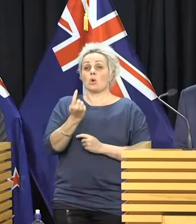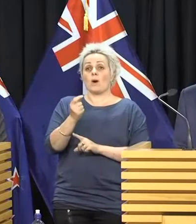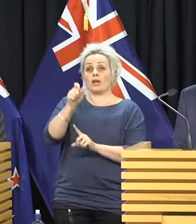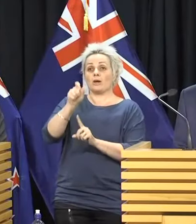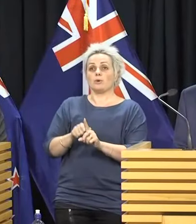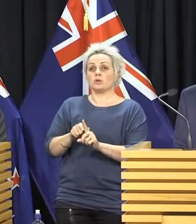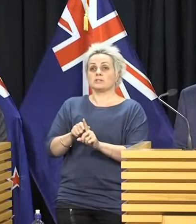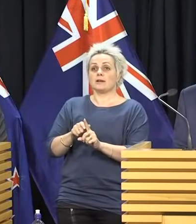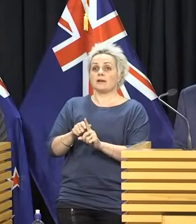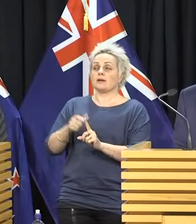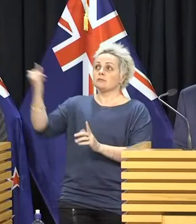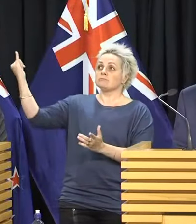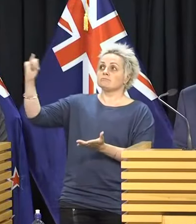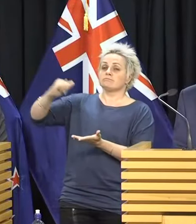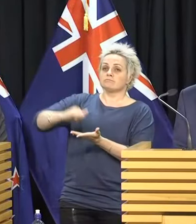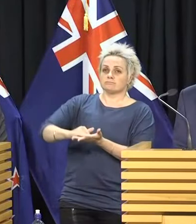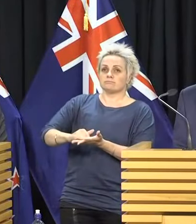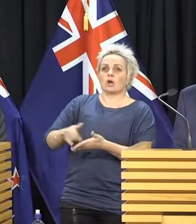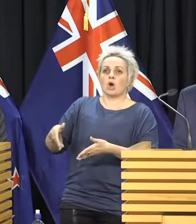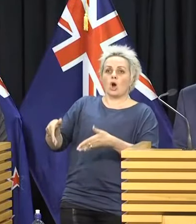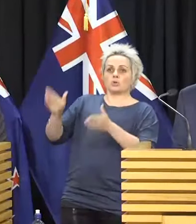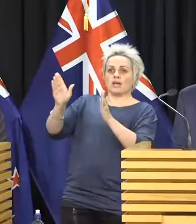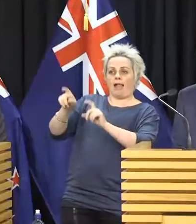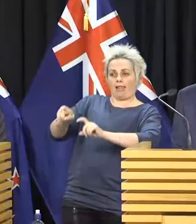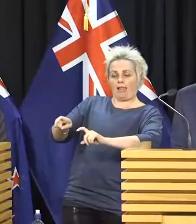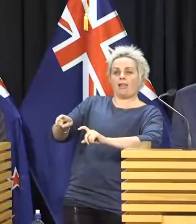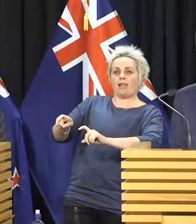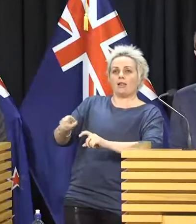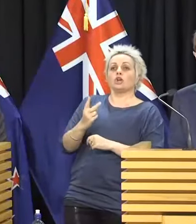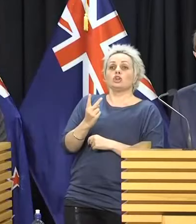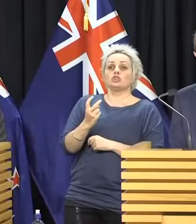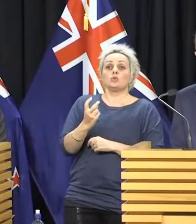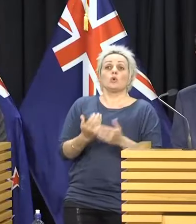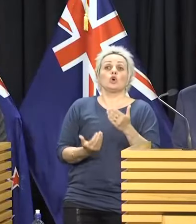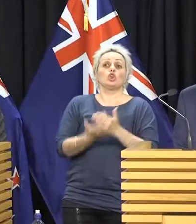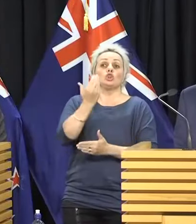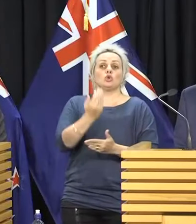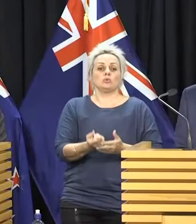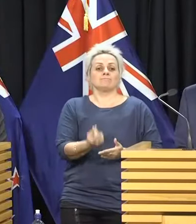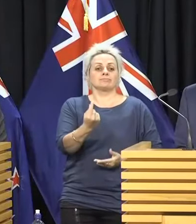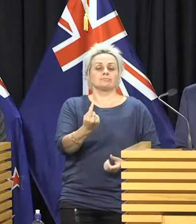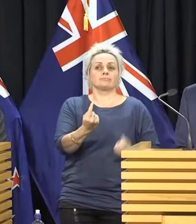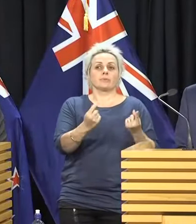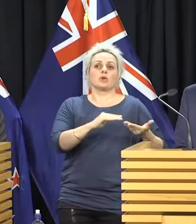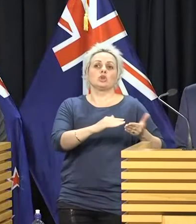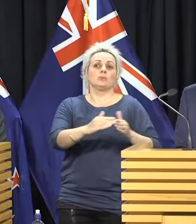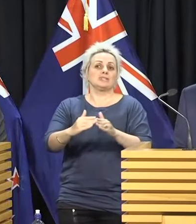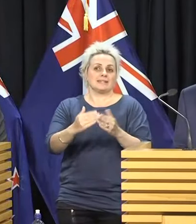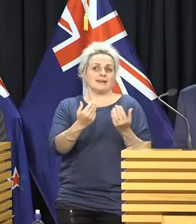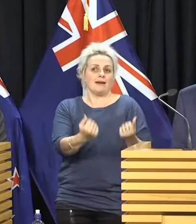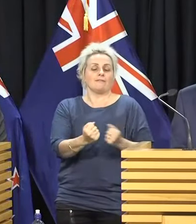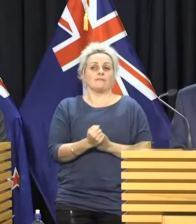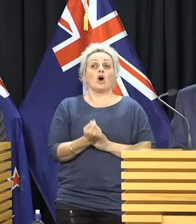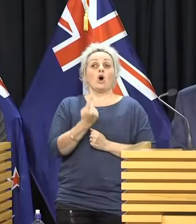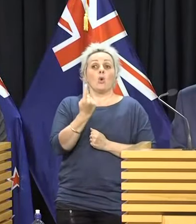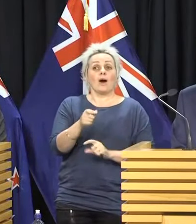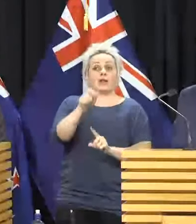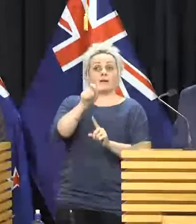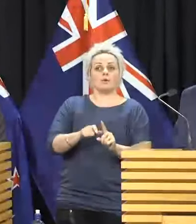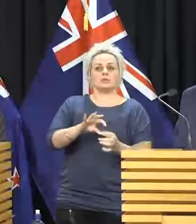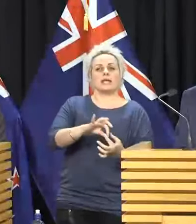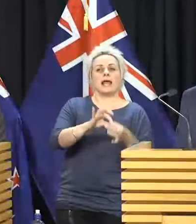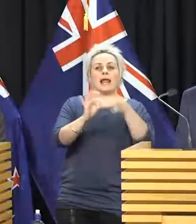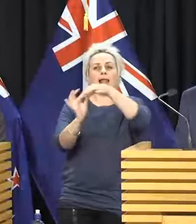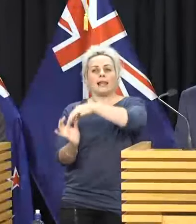is a returnee detected in managed isolation, and there are 2 new community cases. One of these is connected to the